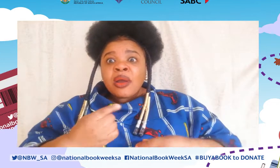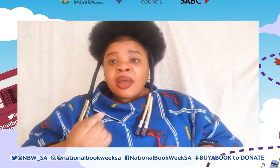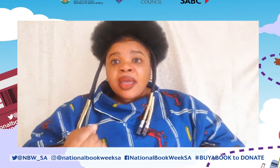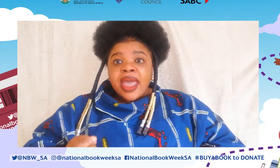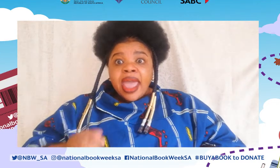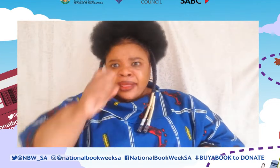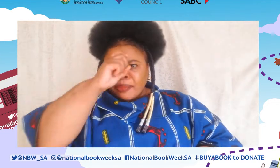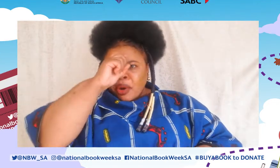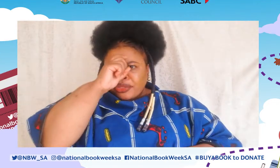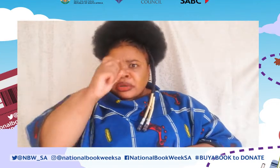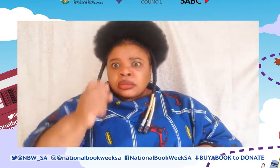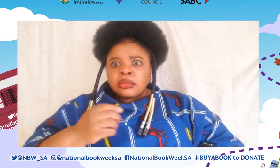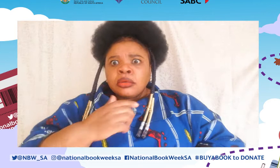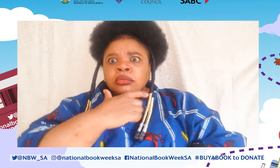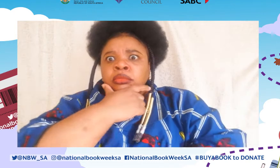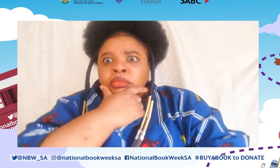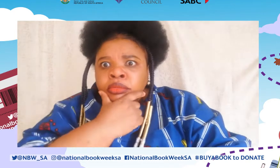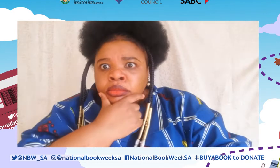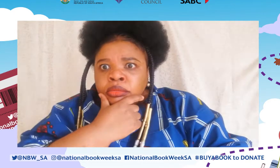song. And the boy thought,